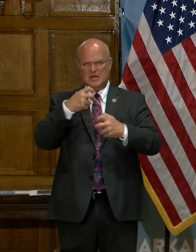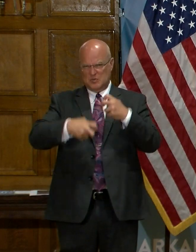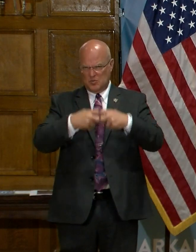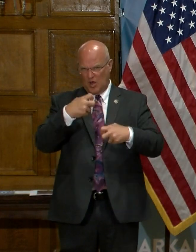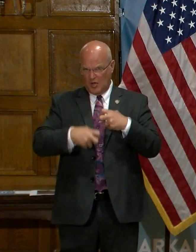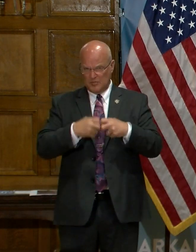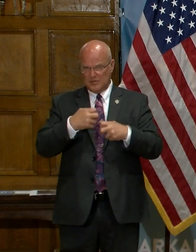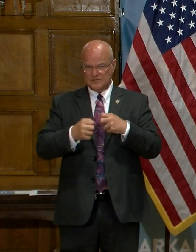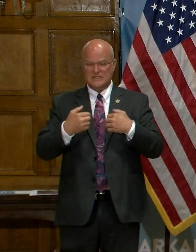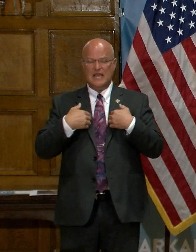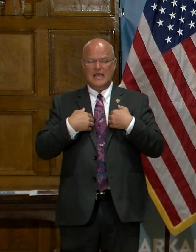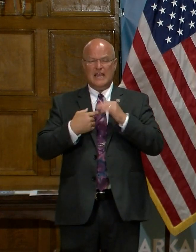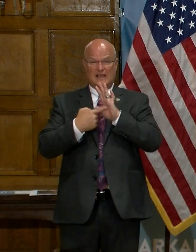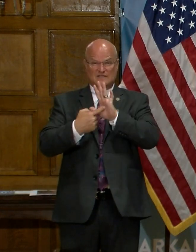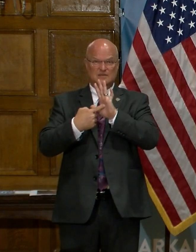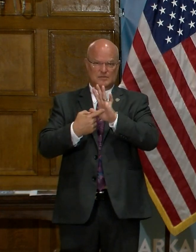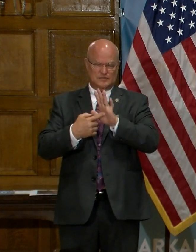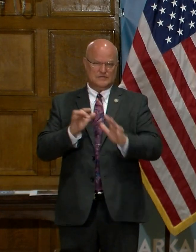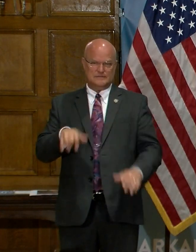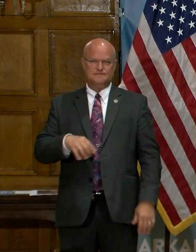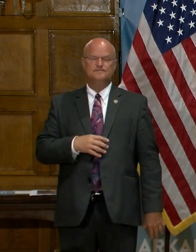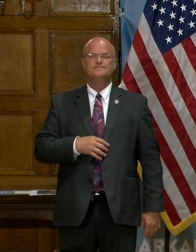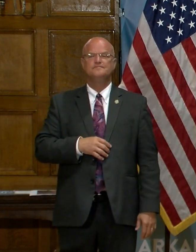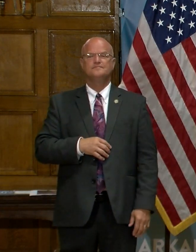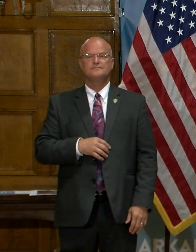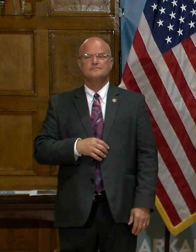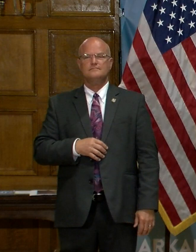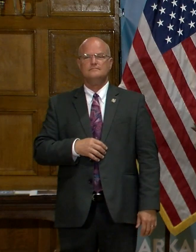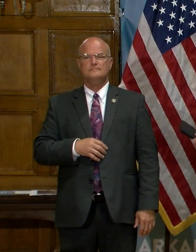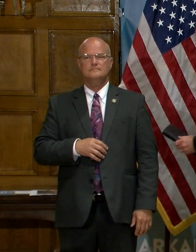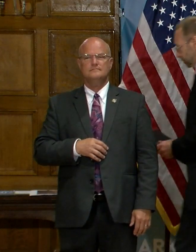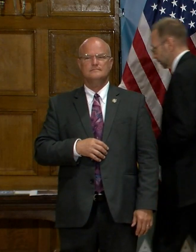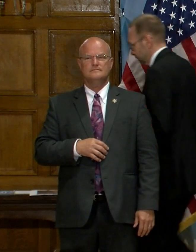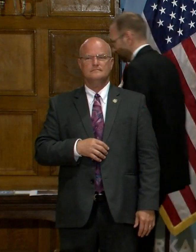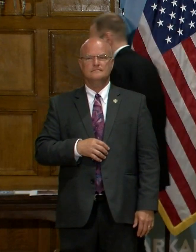conditions, and who have symptoms, of course.